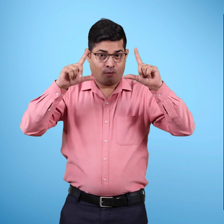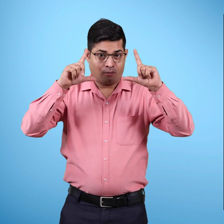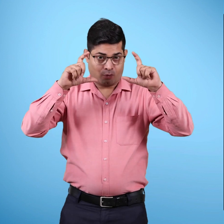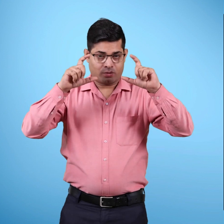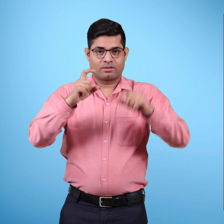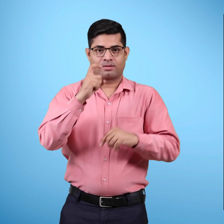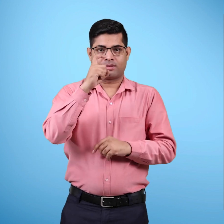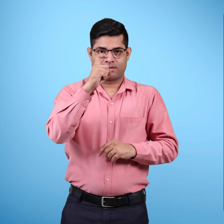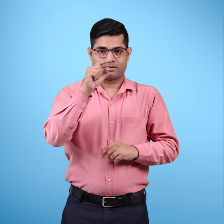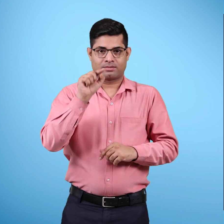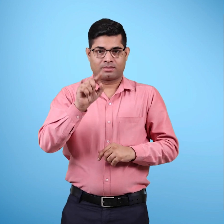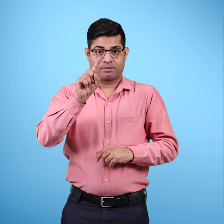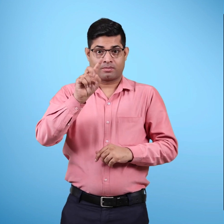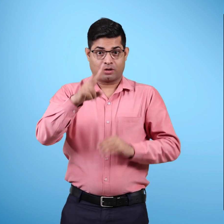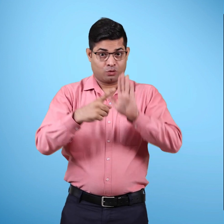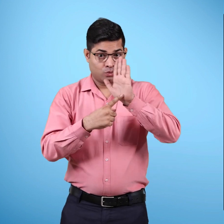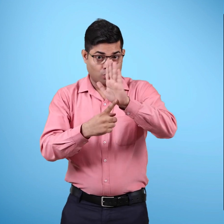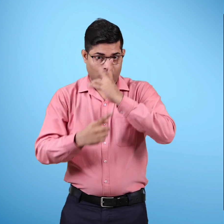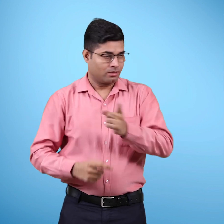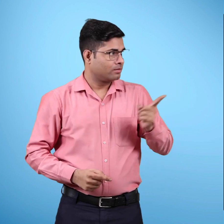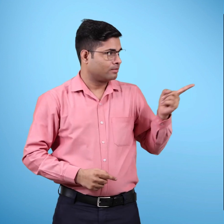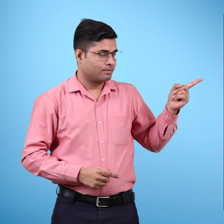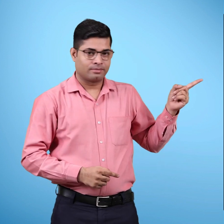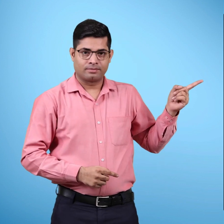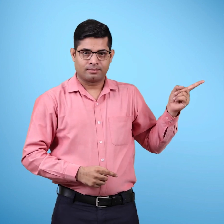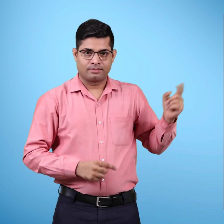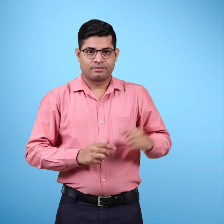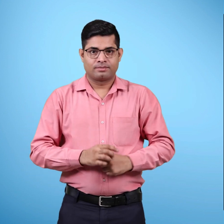Figure 7.12 shows what does the leaf contain.